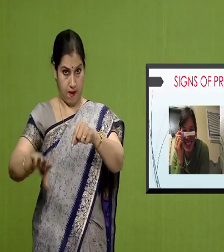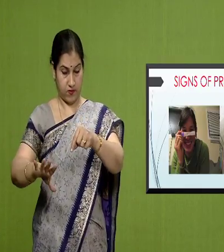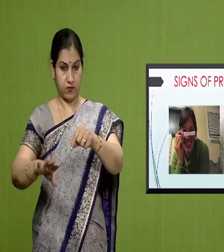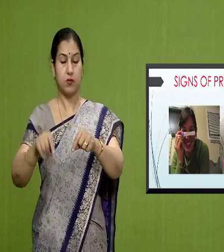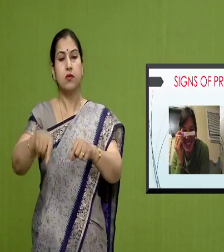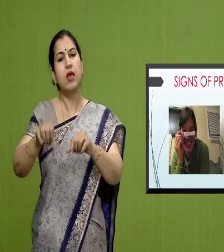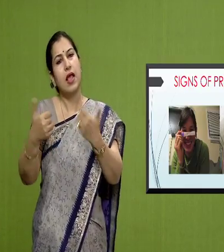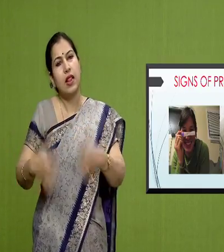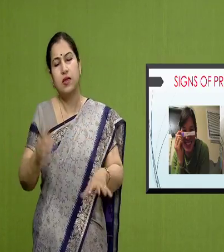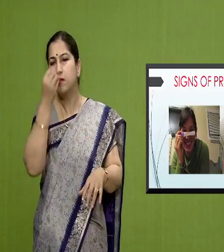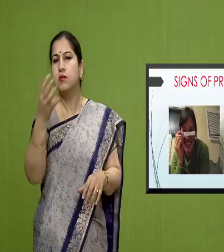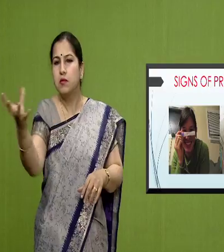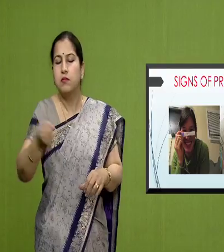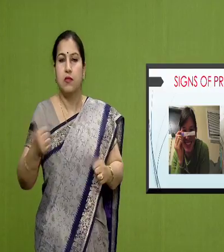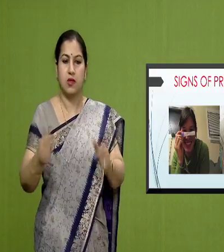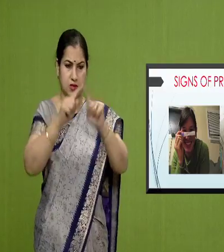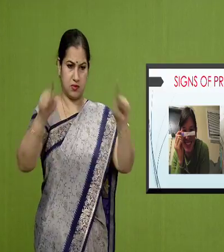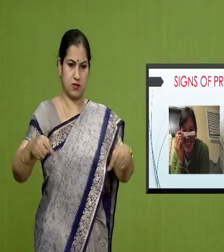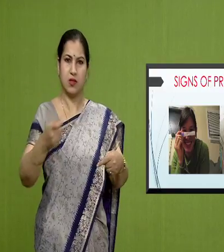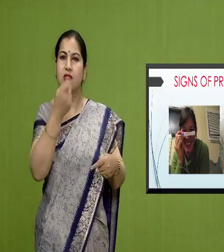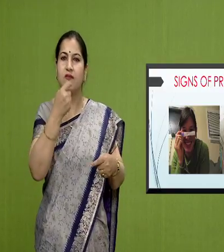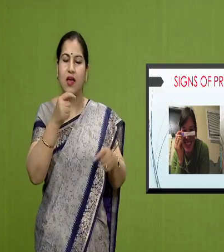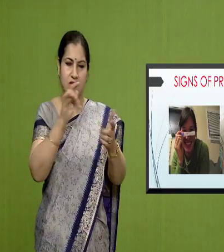easily available at the medical stores.